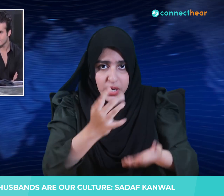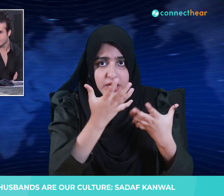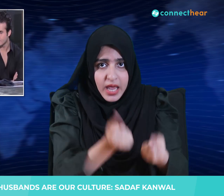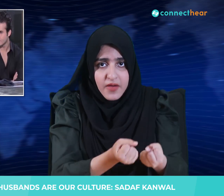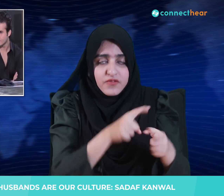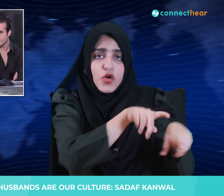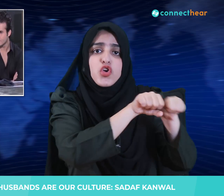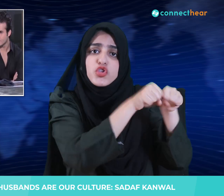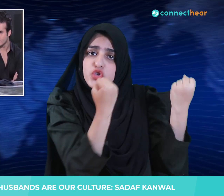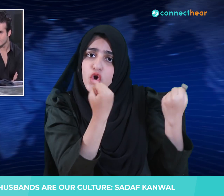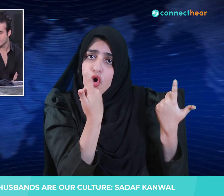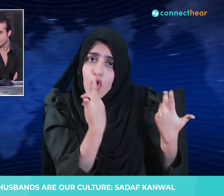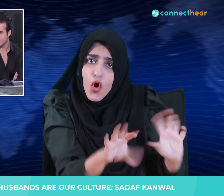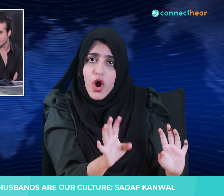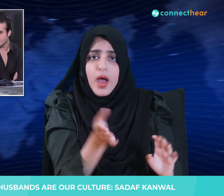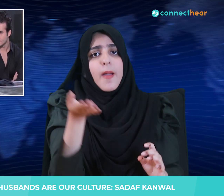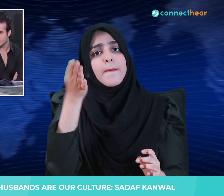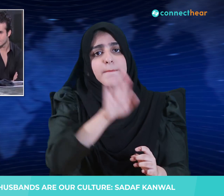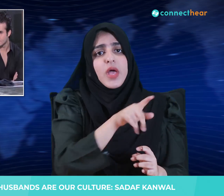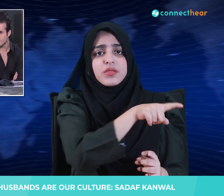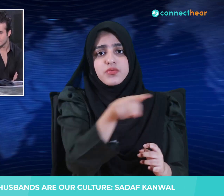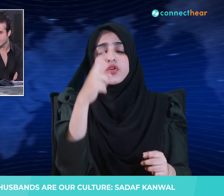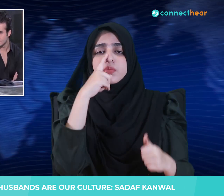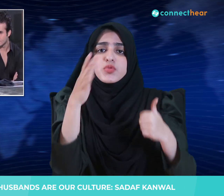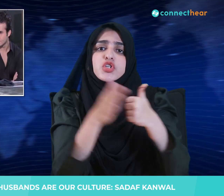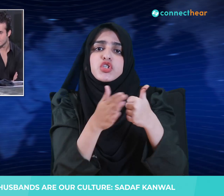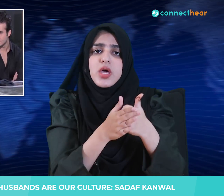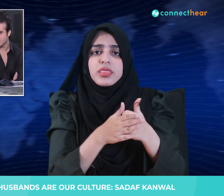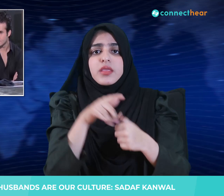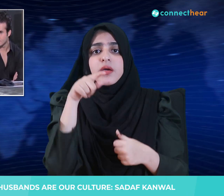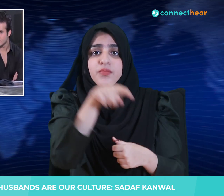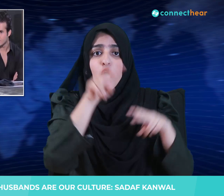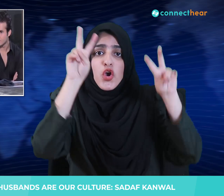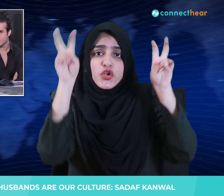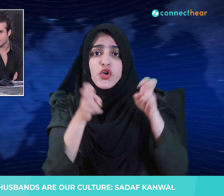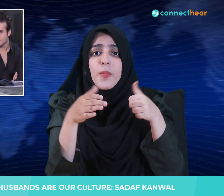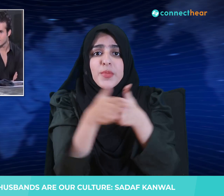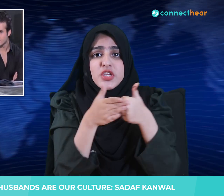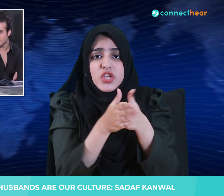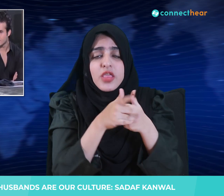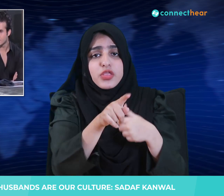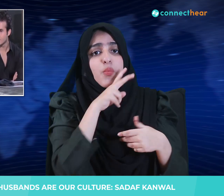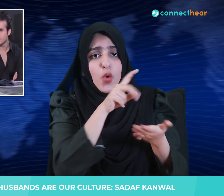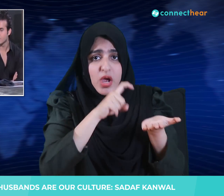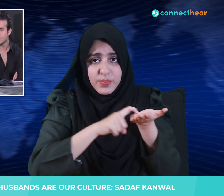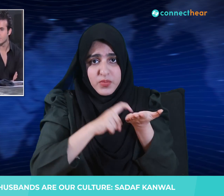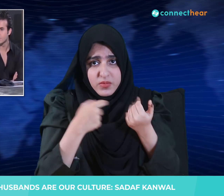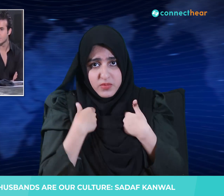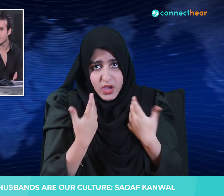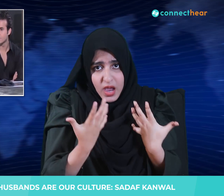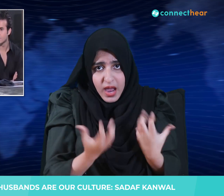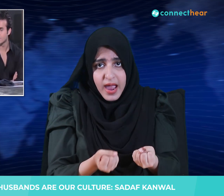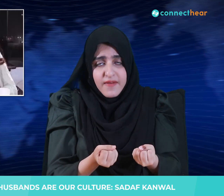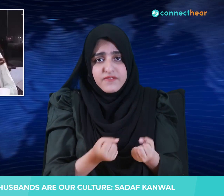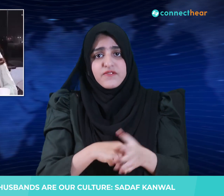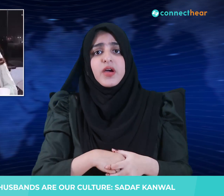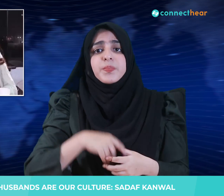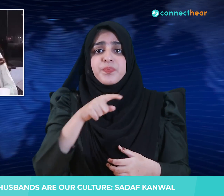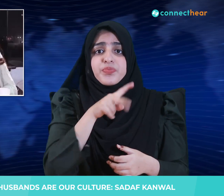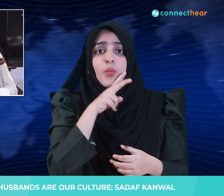a daughter. On the topic of marriage, Sadaf stated that she has a relatively simple set of rules that she believes are the